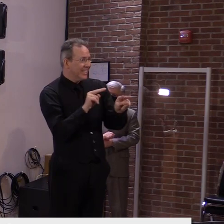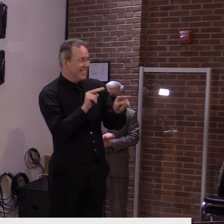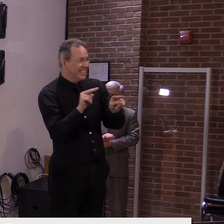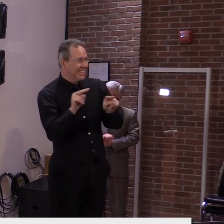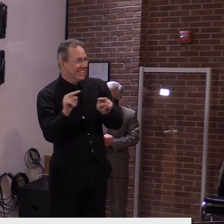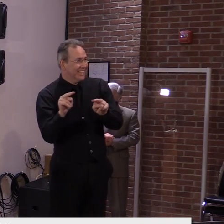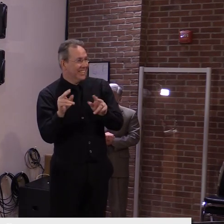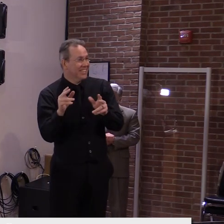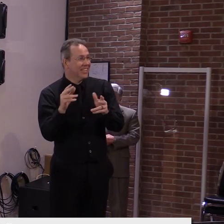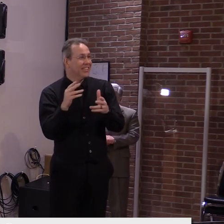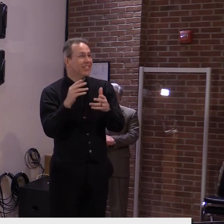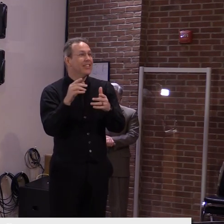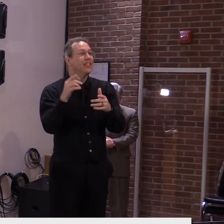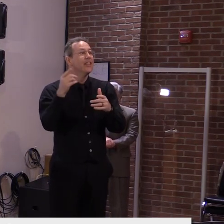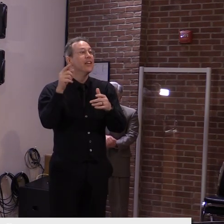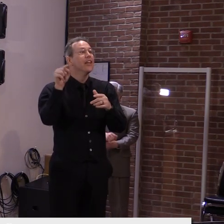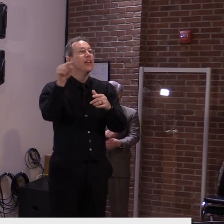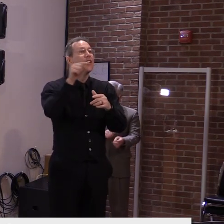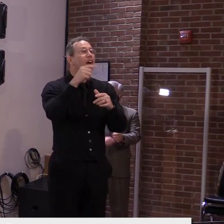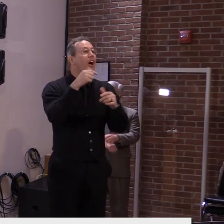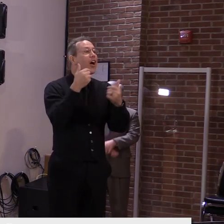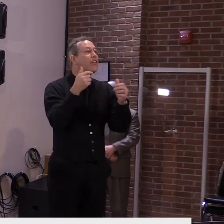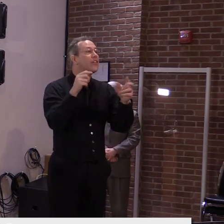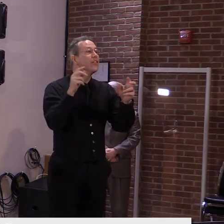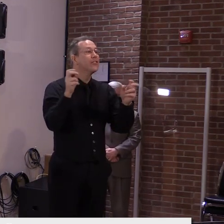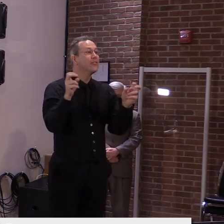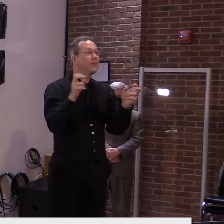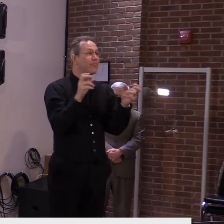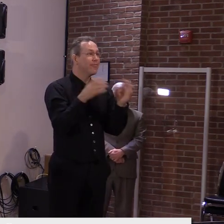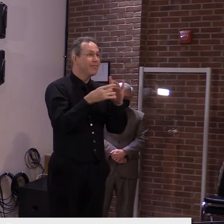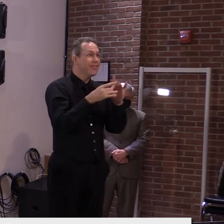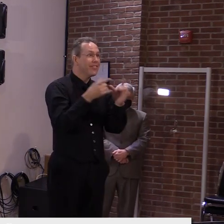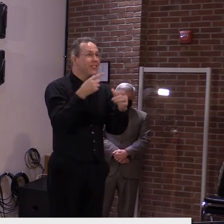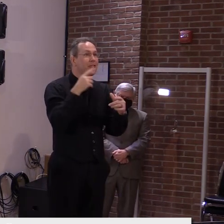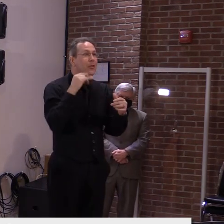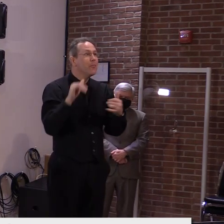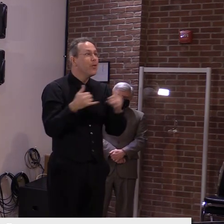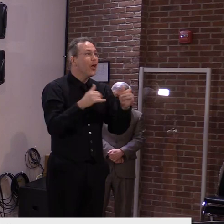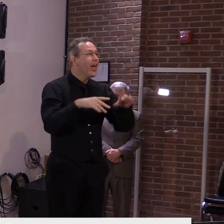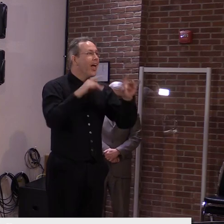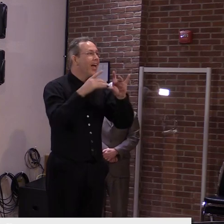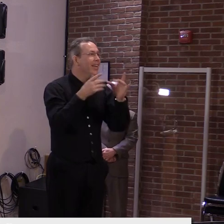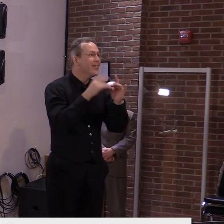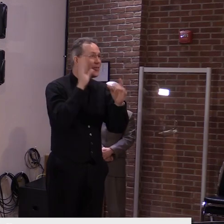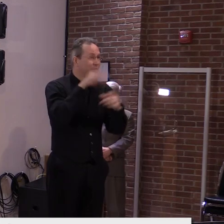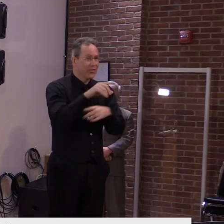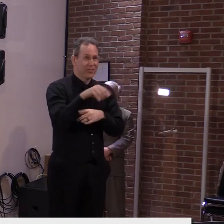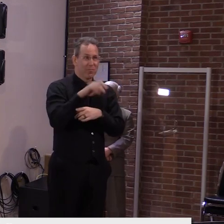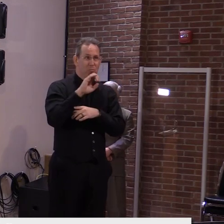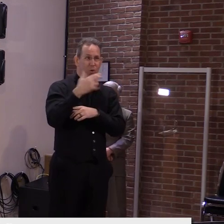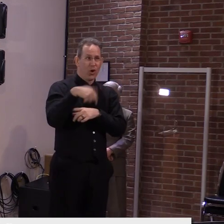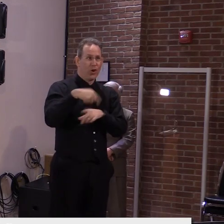March when we've gotten about 20% of the state vaccinated to this point.